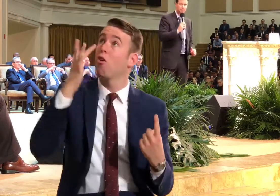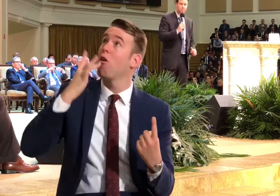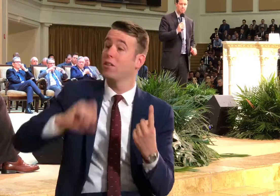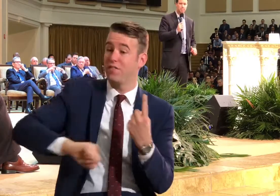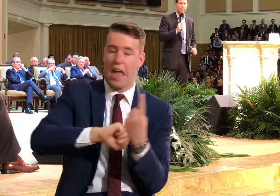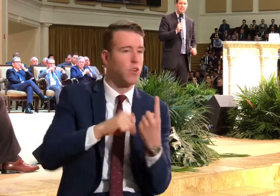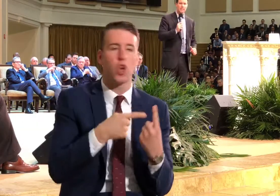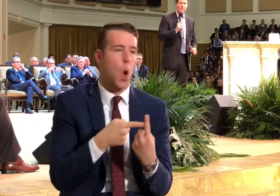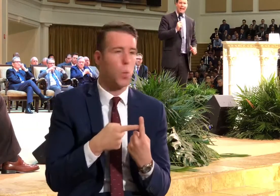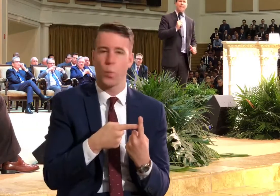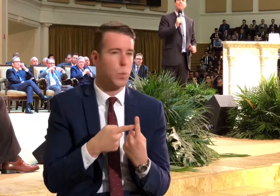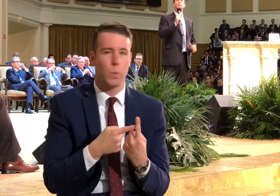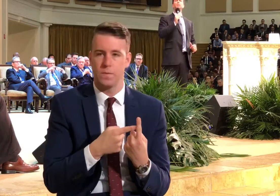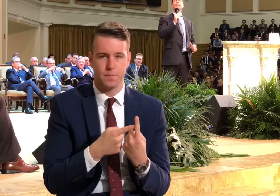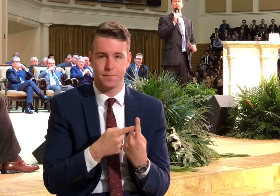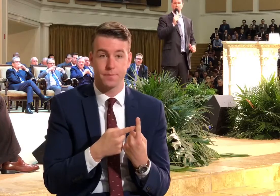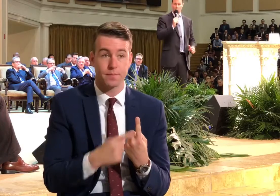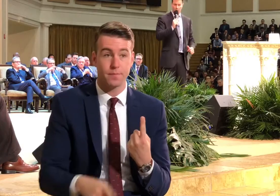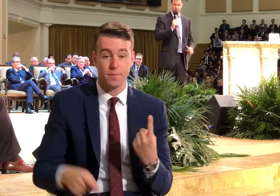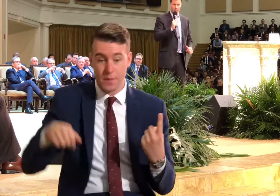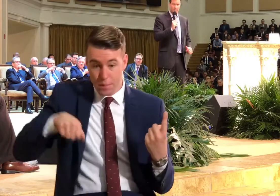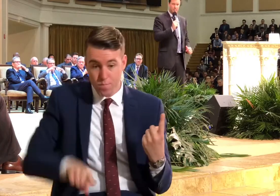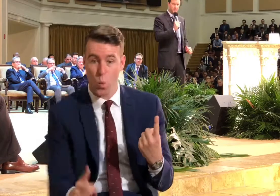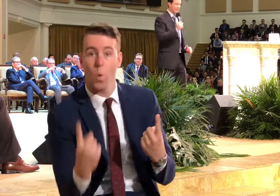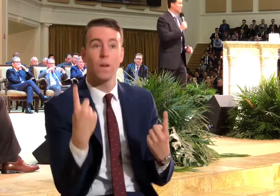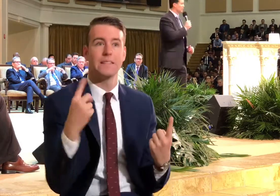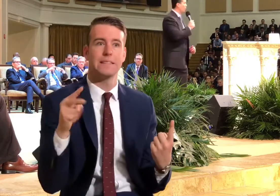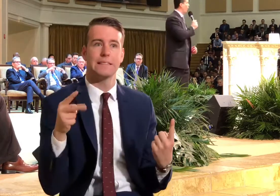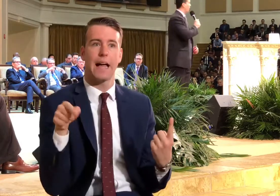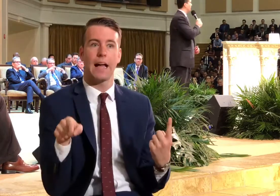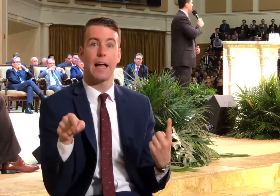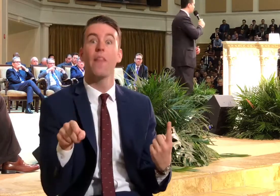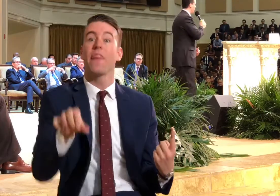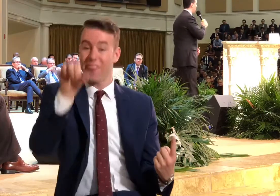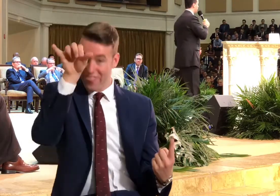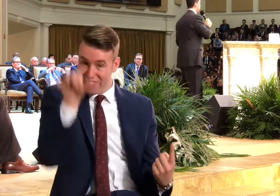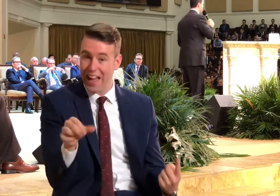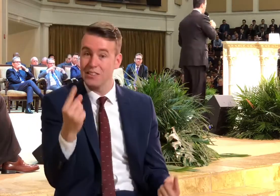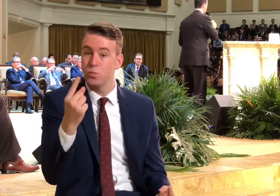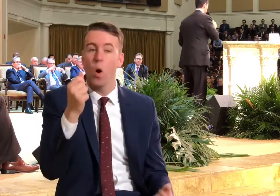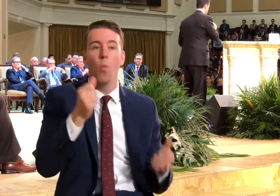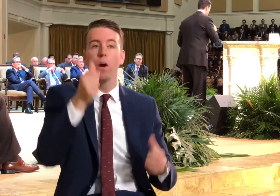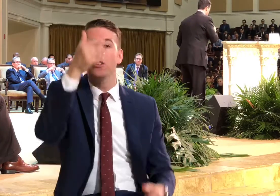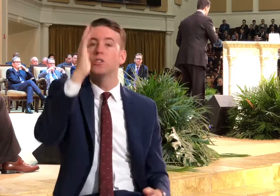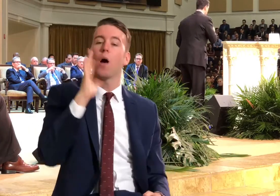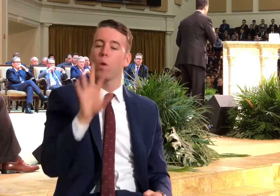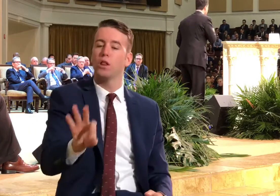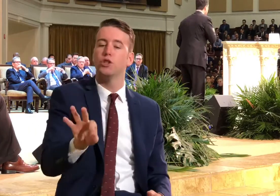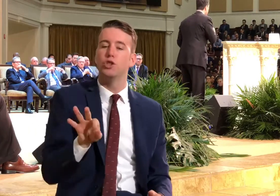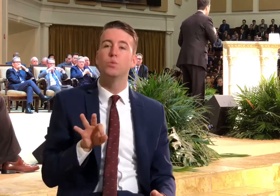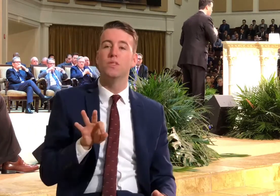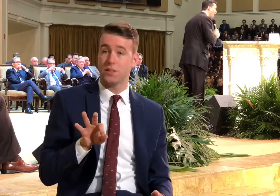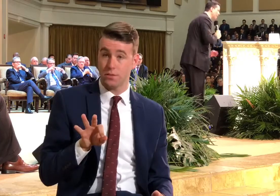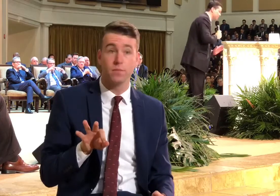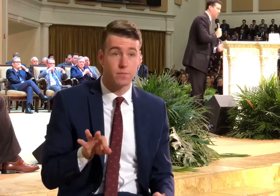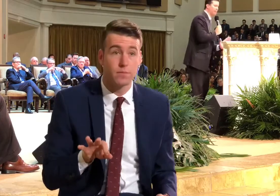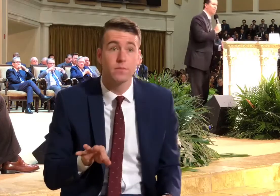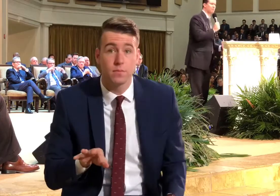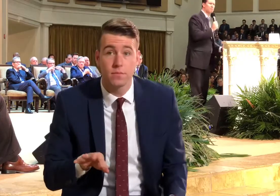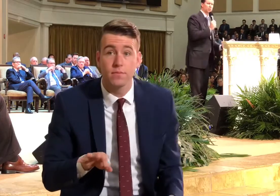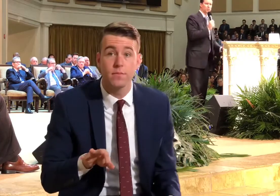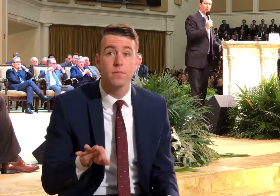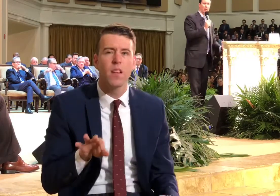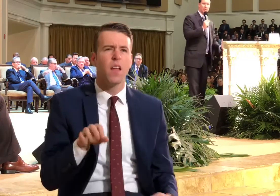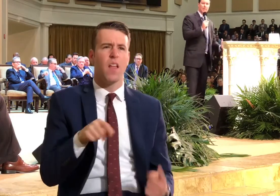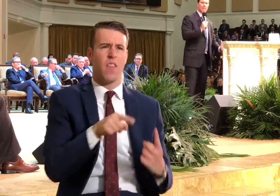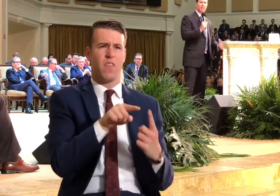favor. And the secondborn is the one that God is going to choose. What is it about